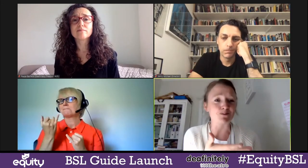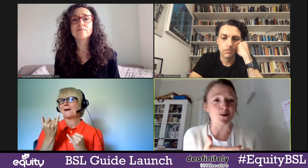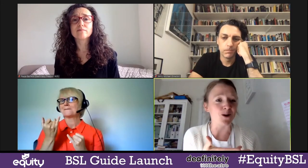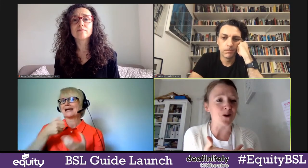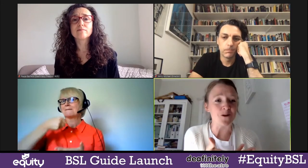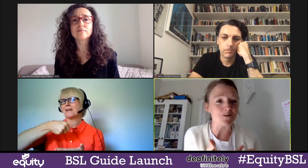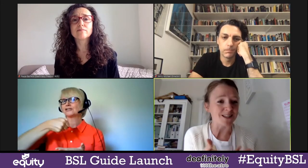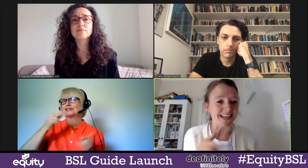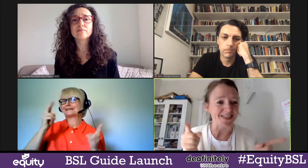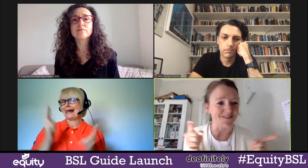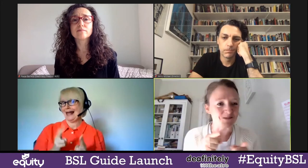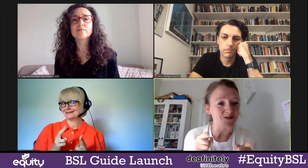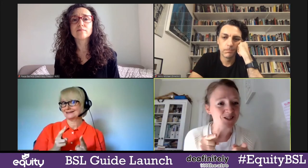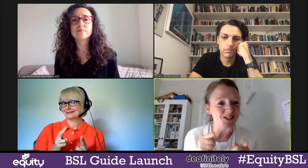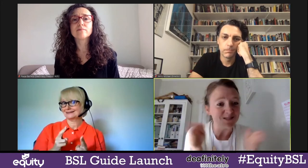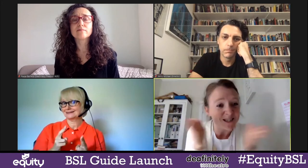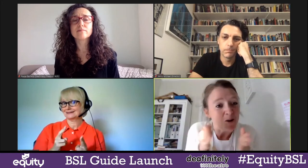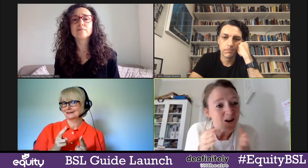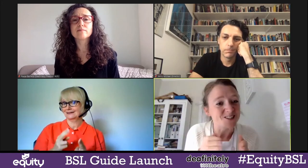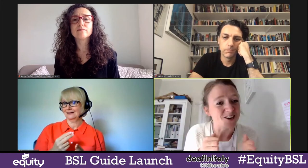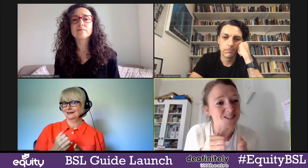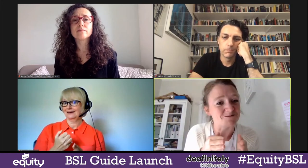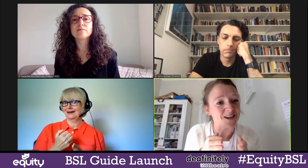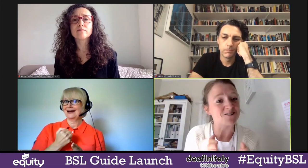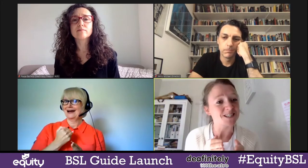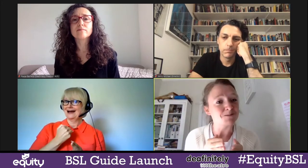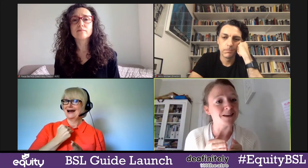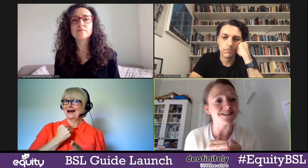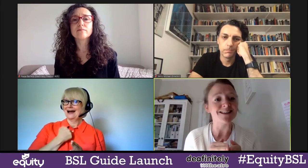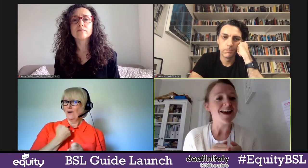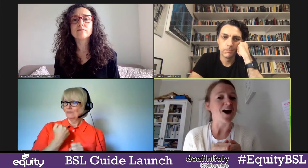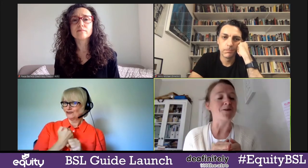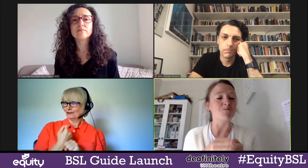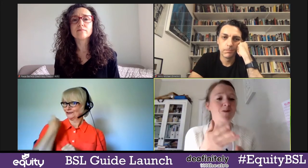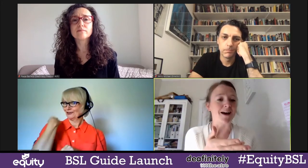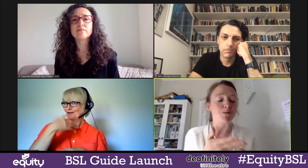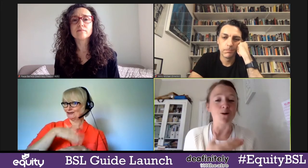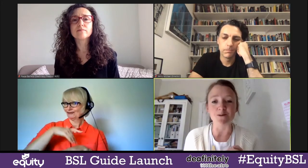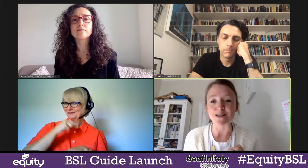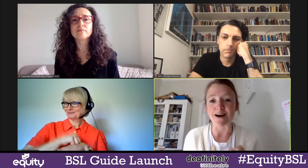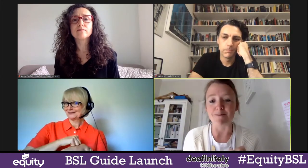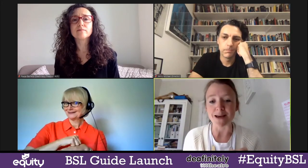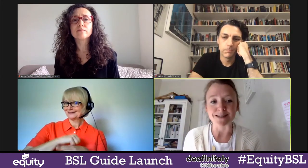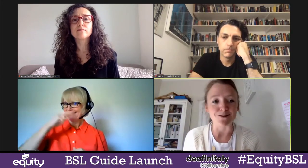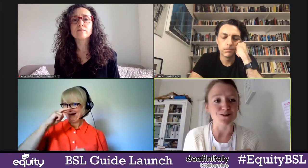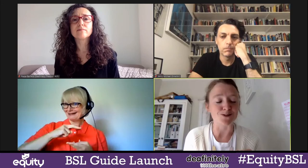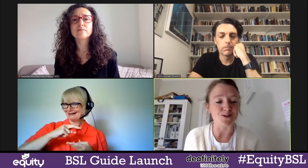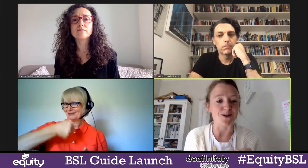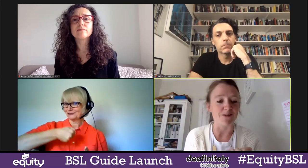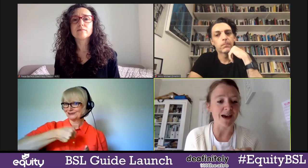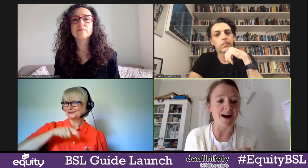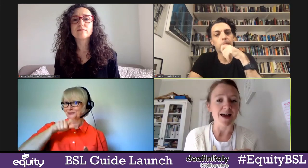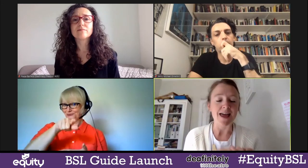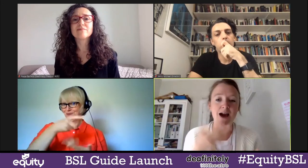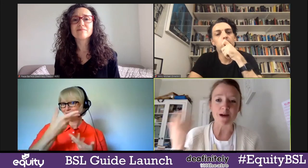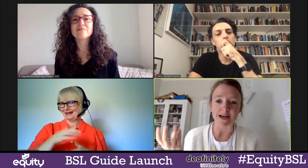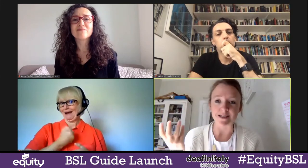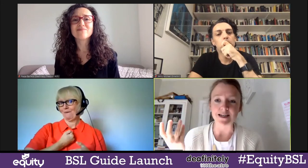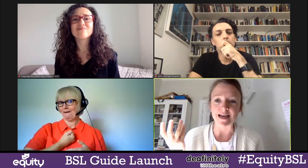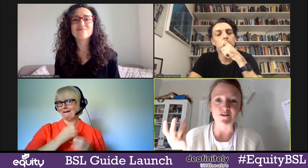Paula, we worked together on a much smaller show, didn't we, at Christmas, where Paula was our BSL consultant on that, and we had a deaf